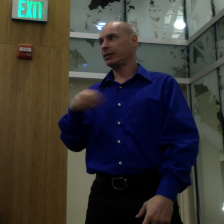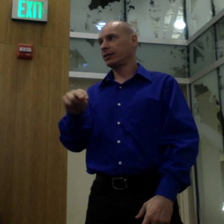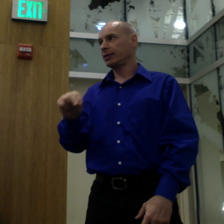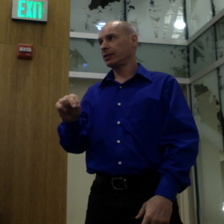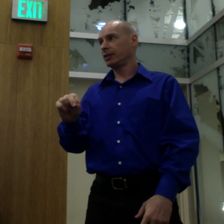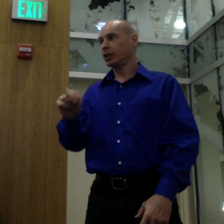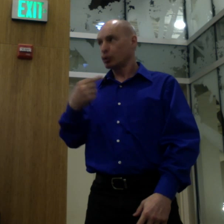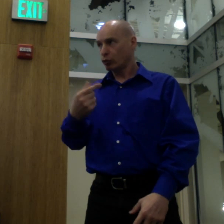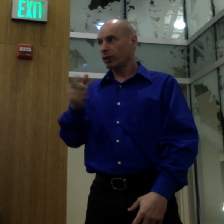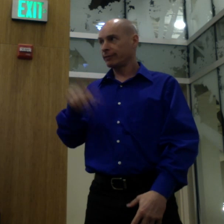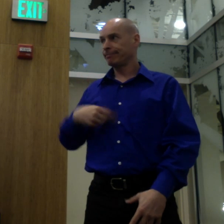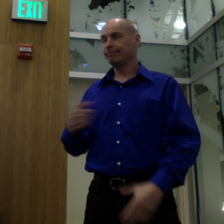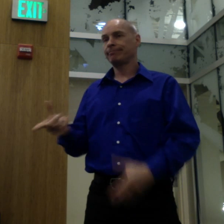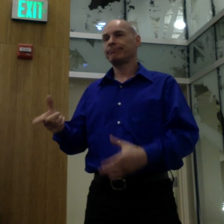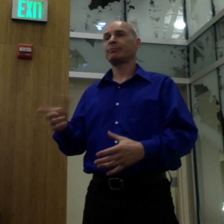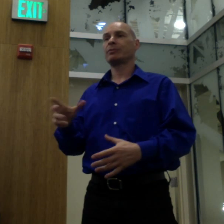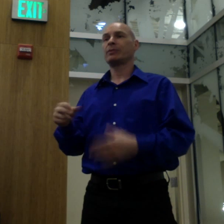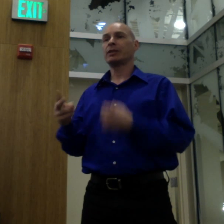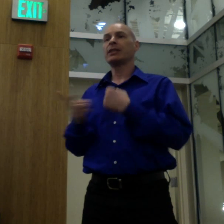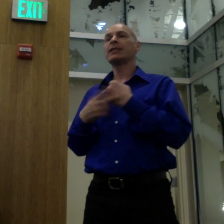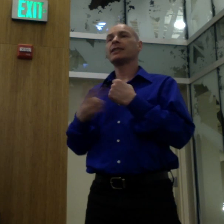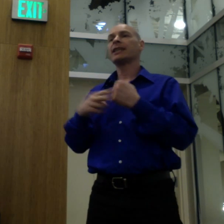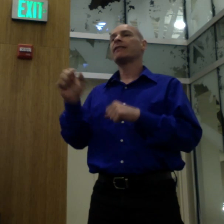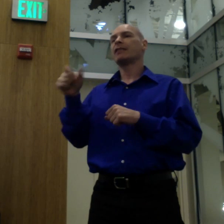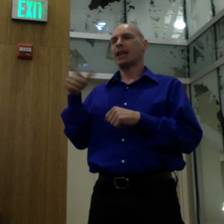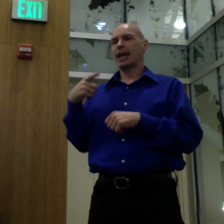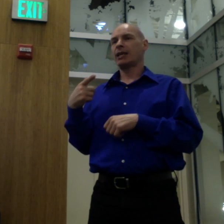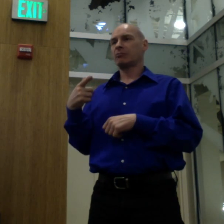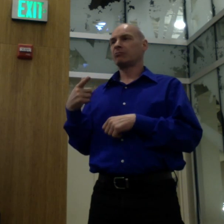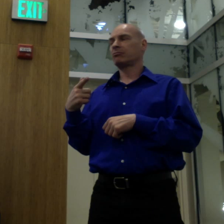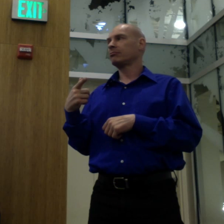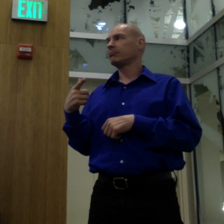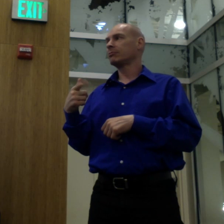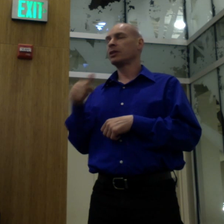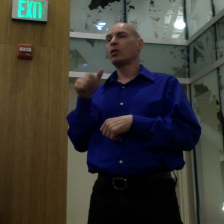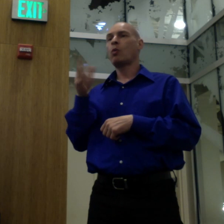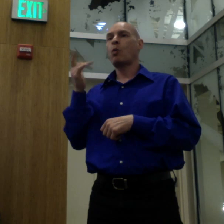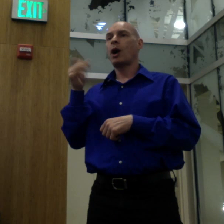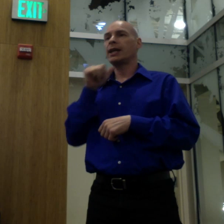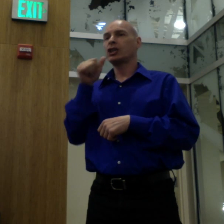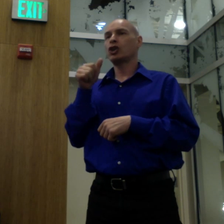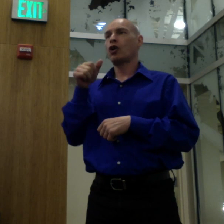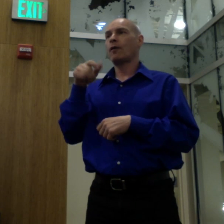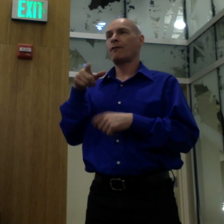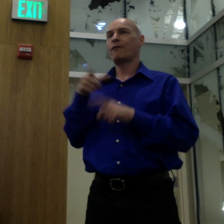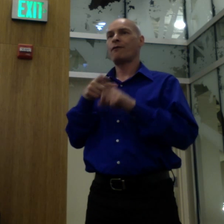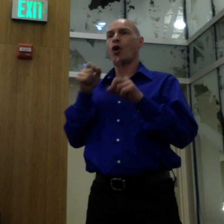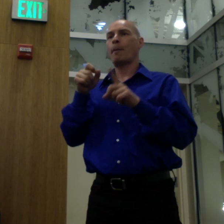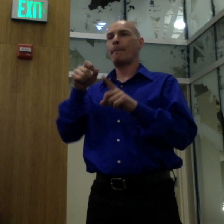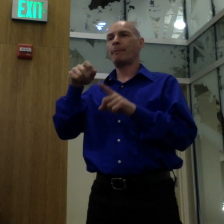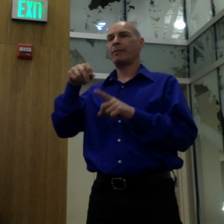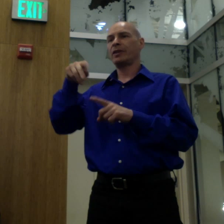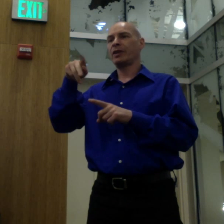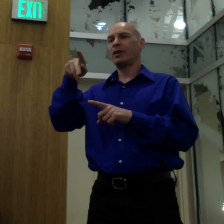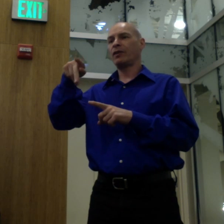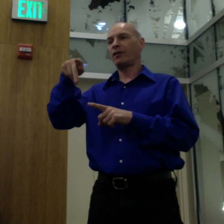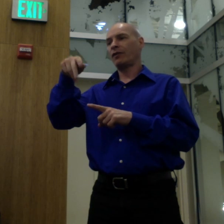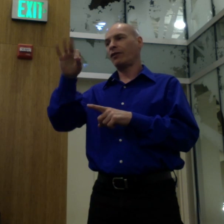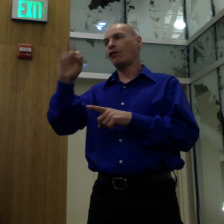probably going to be one of the longer lasting sources of water because it hasn't been tapped, as long as the seal hasn't been